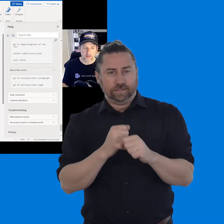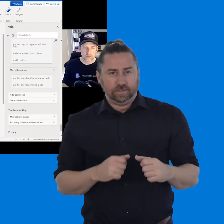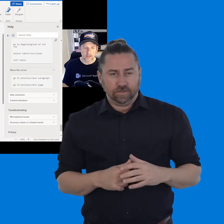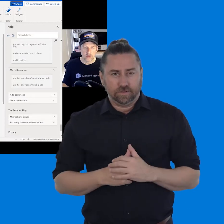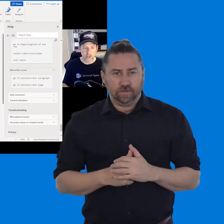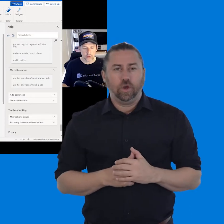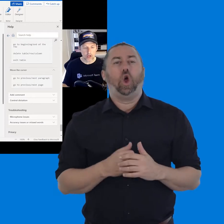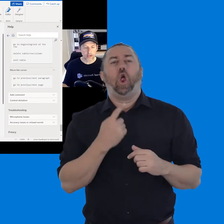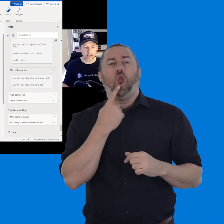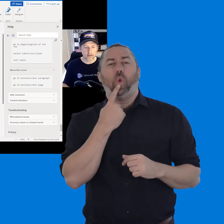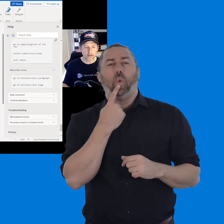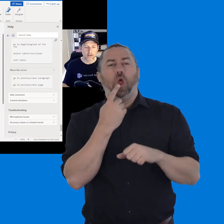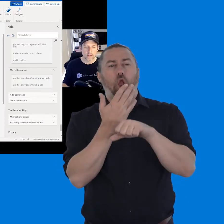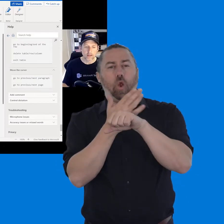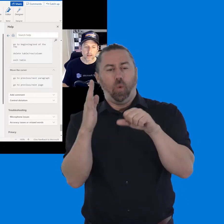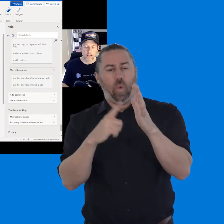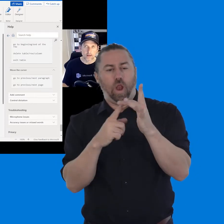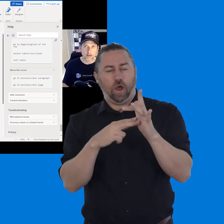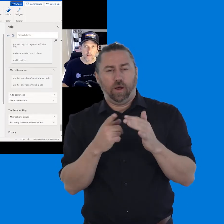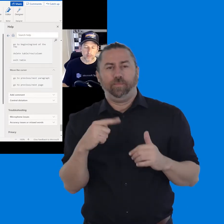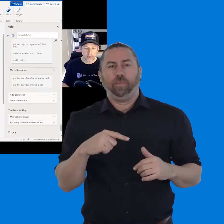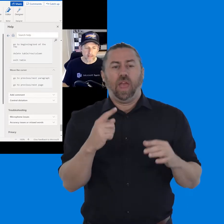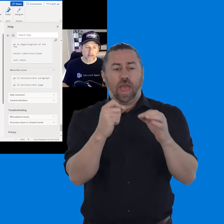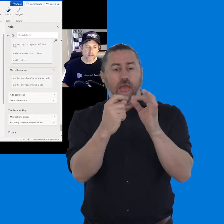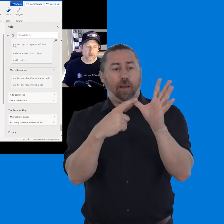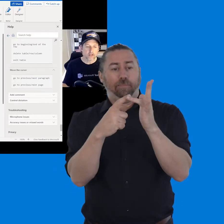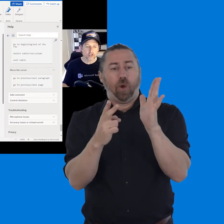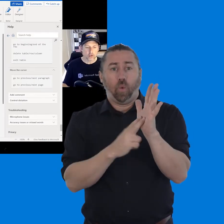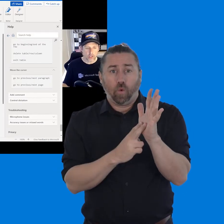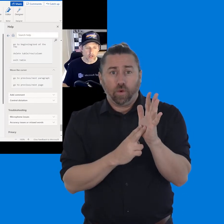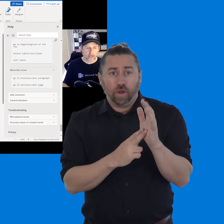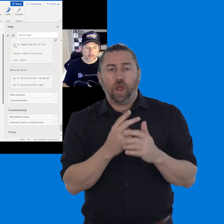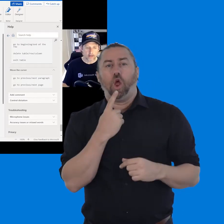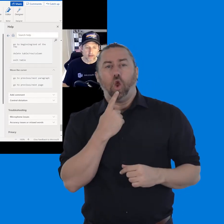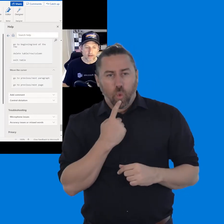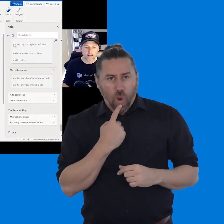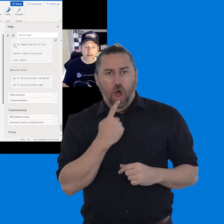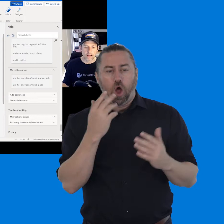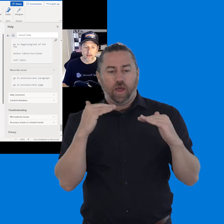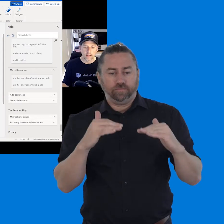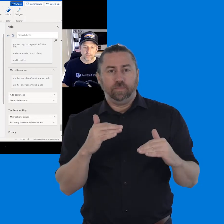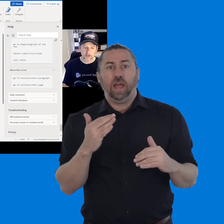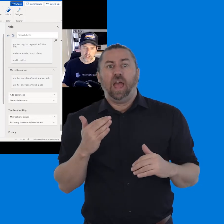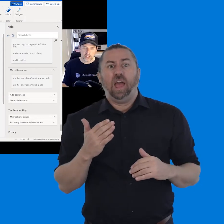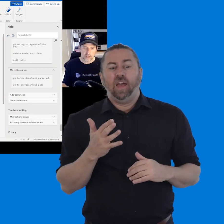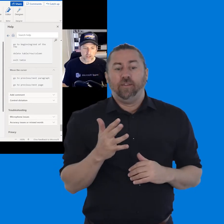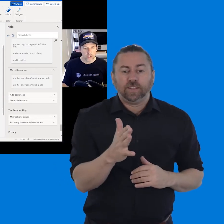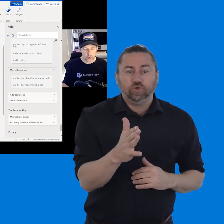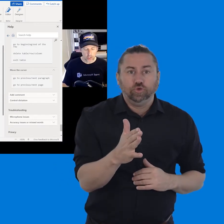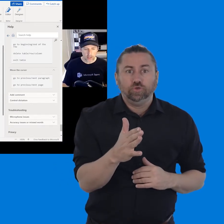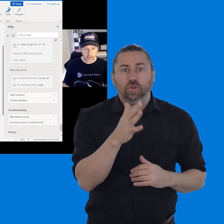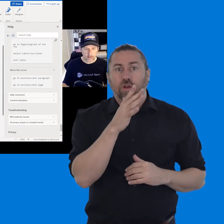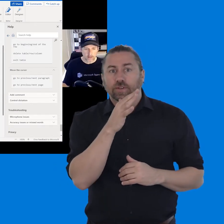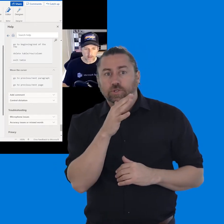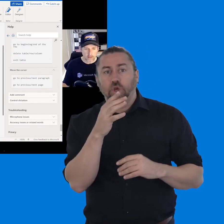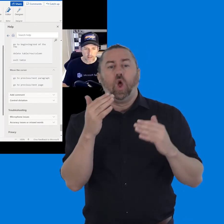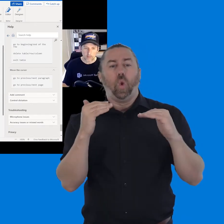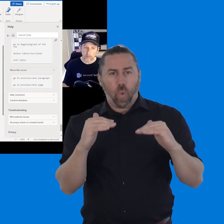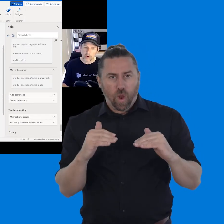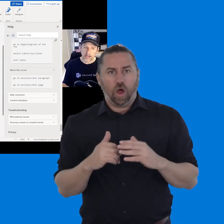Eggs, new line. Bacon, new line. Fish, new